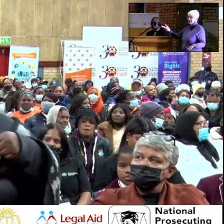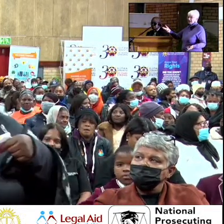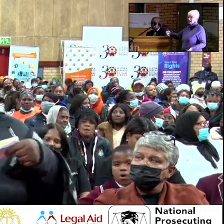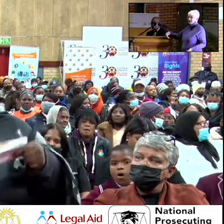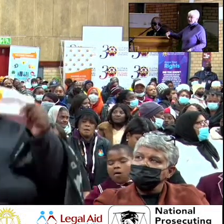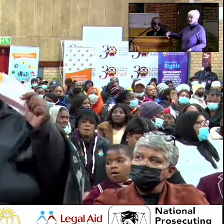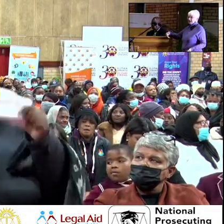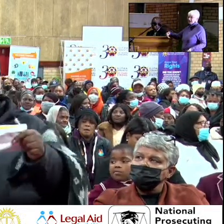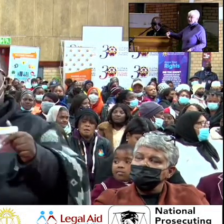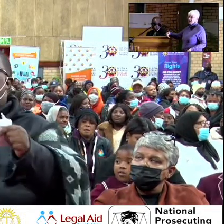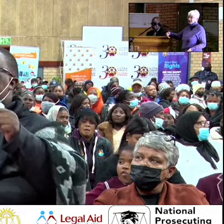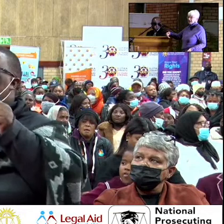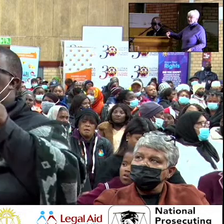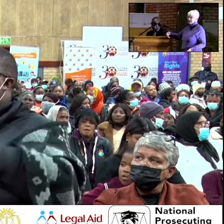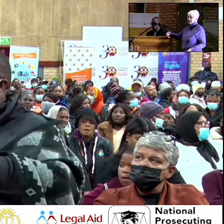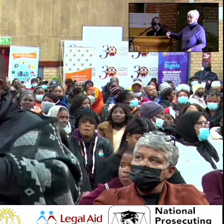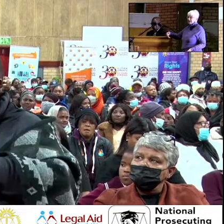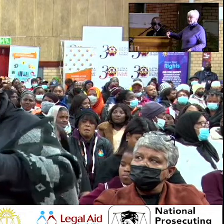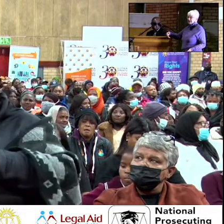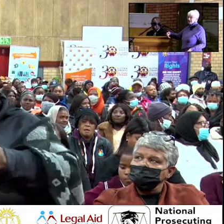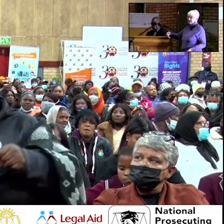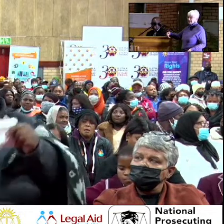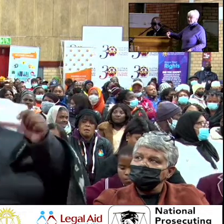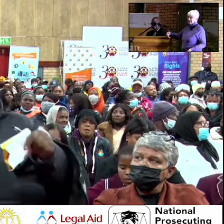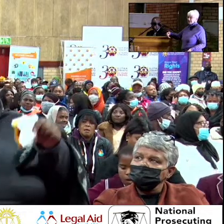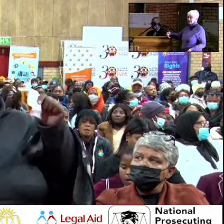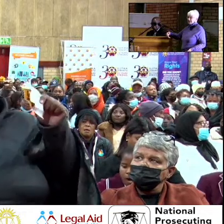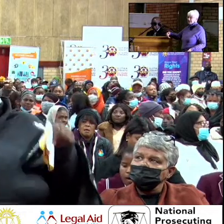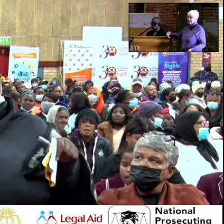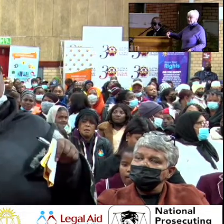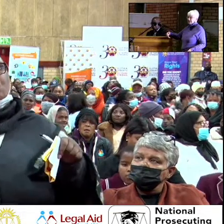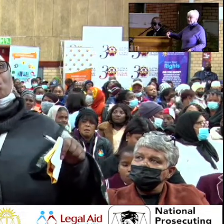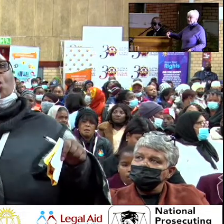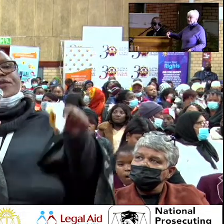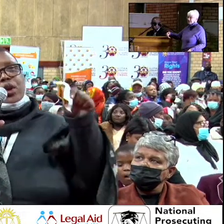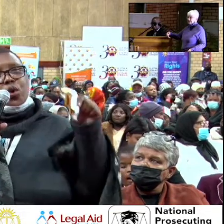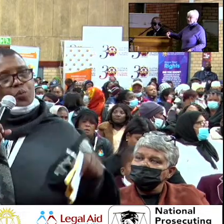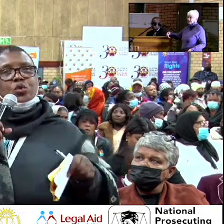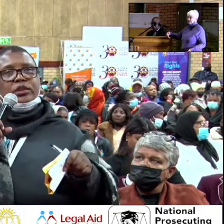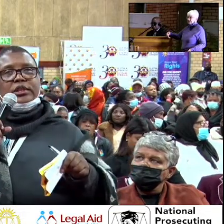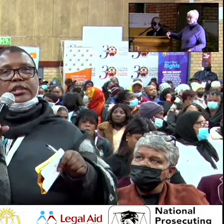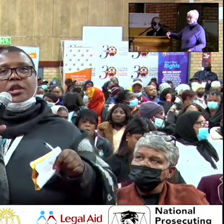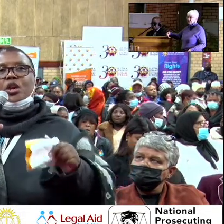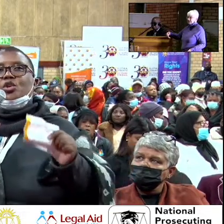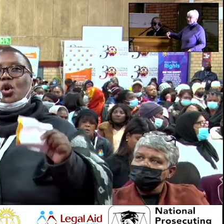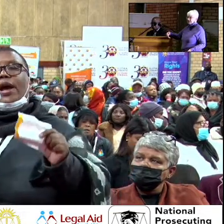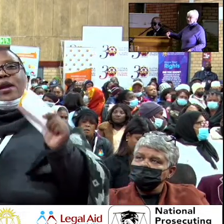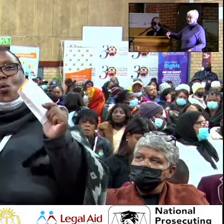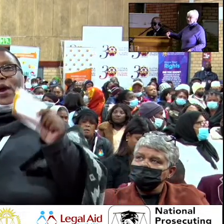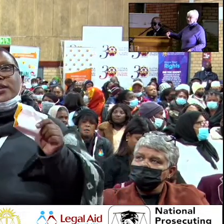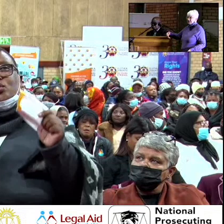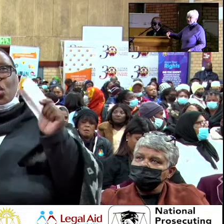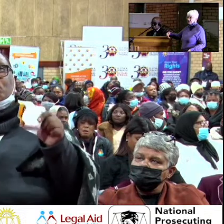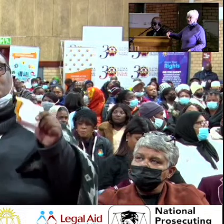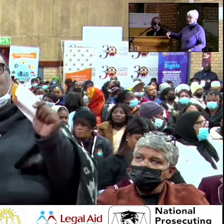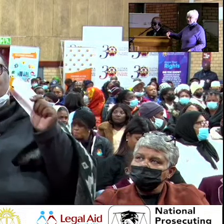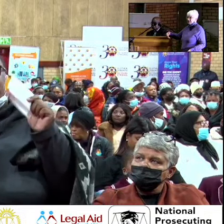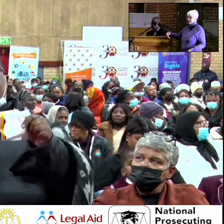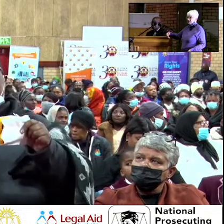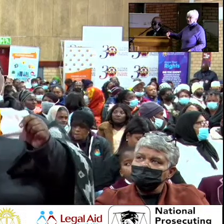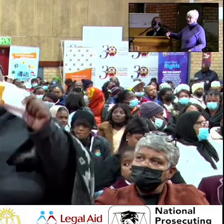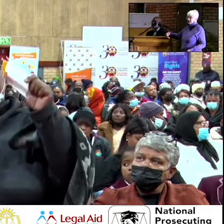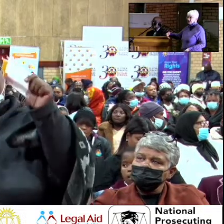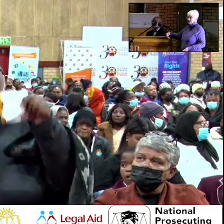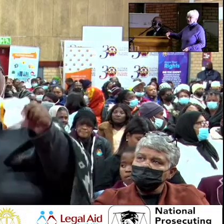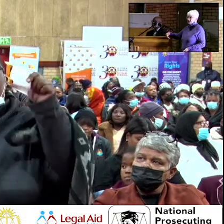comes. I don't know whether you deal with cops or you deal with issues of the community. So I want also to